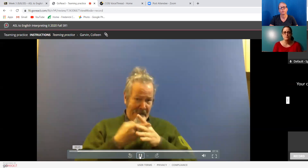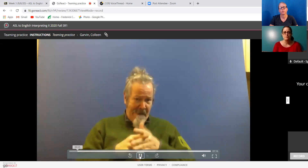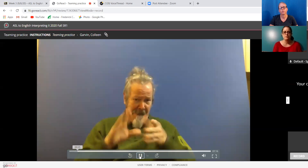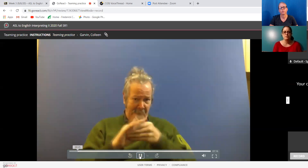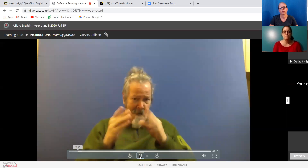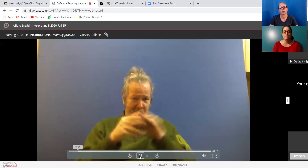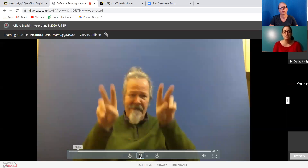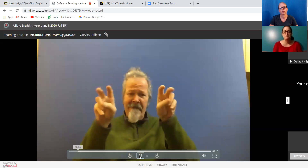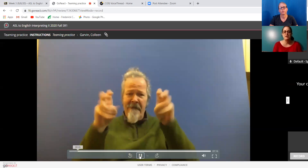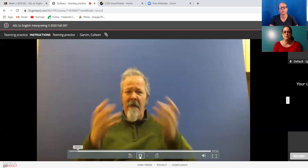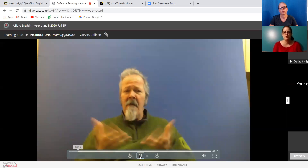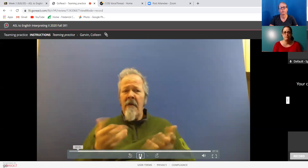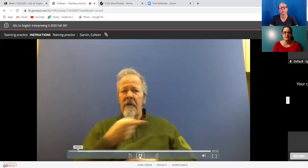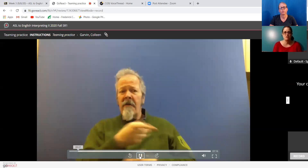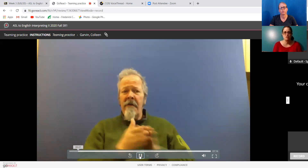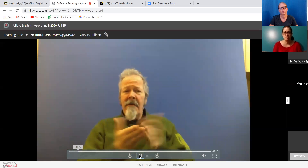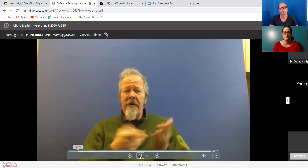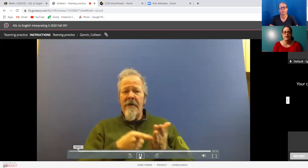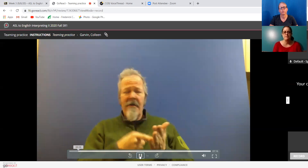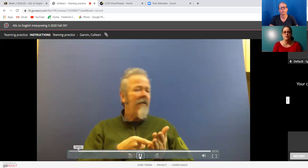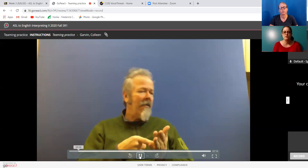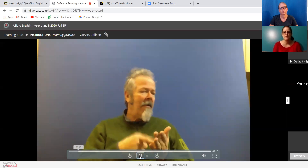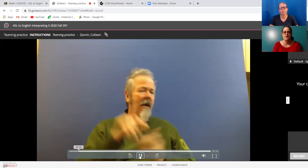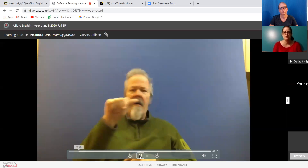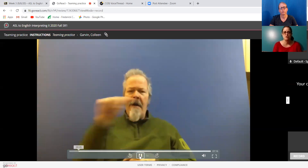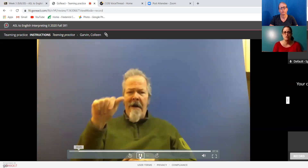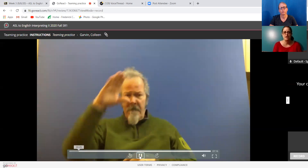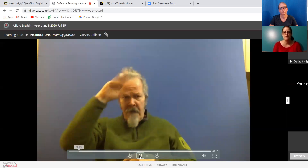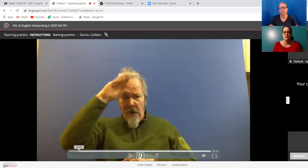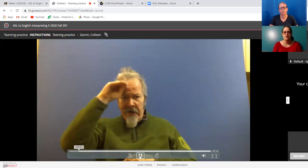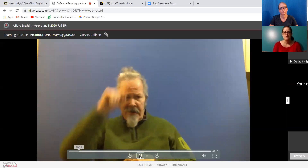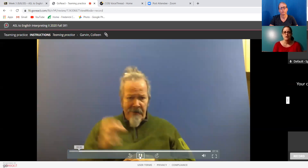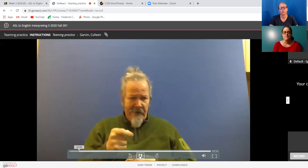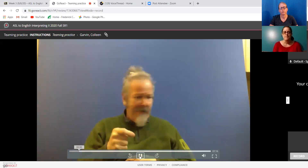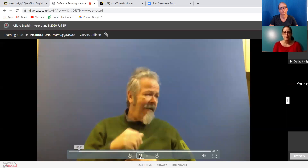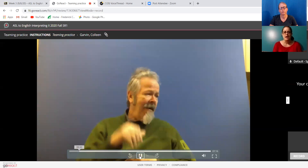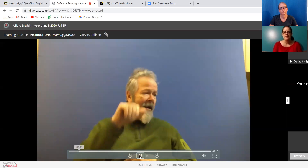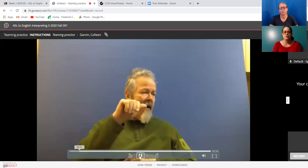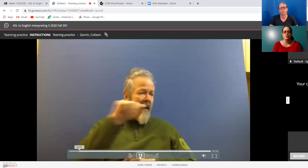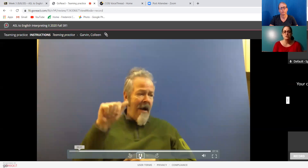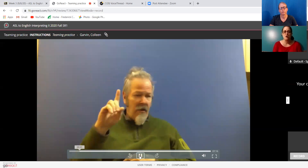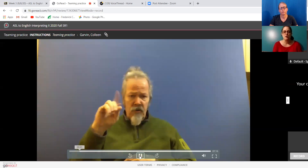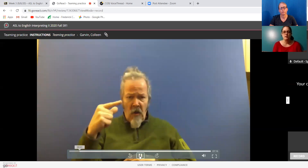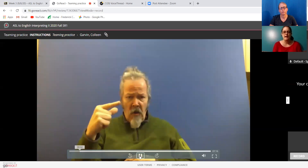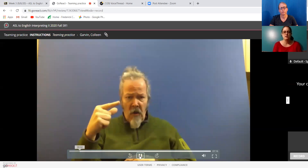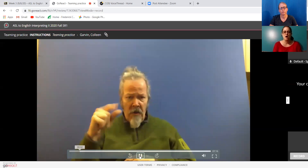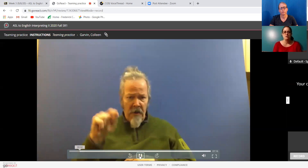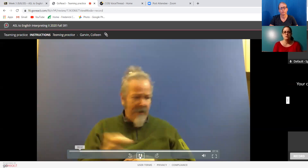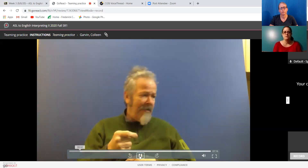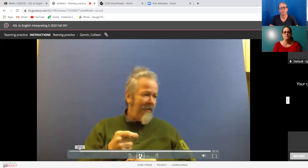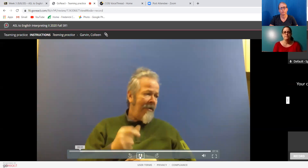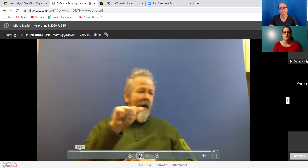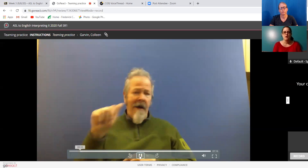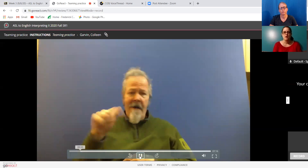which typically people would read the story, but I'm going to sign the story. And the story is called A